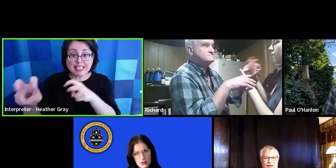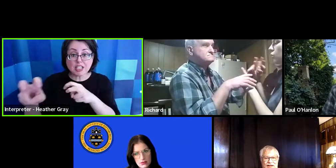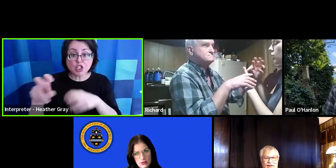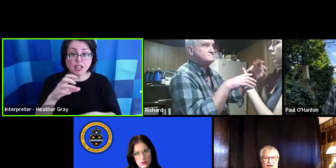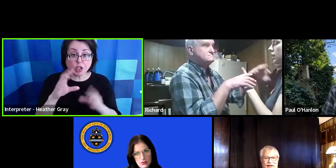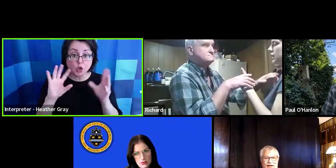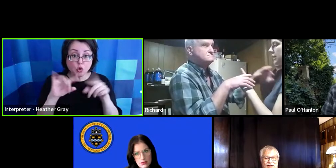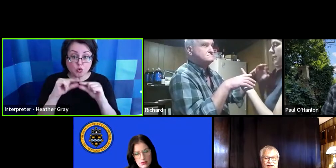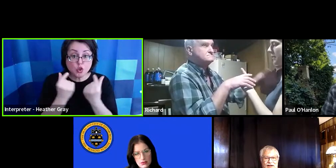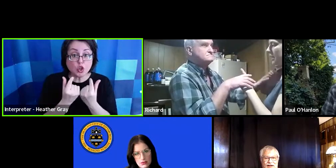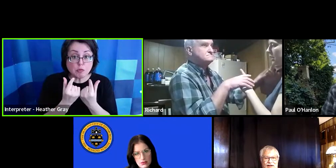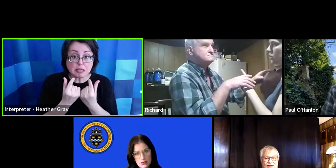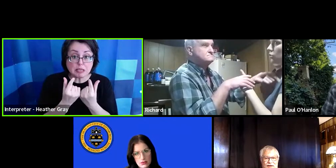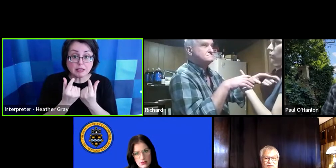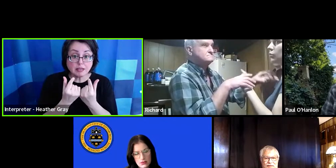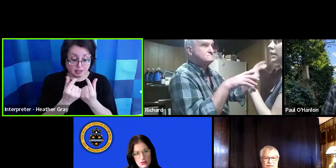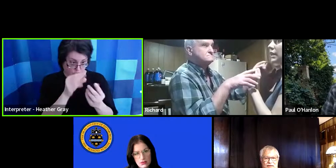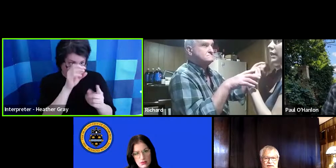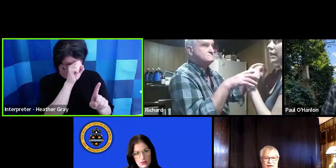that we,